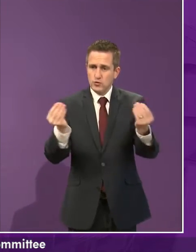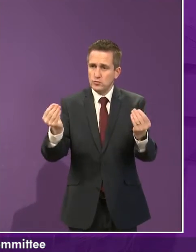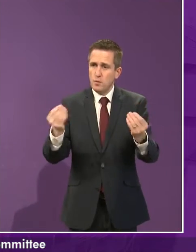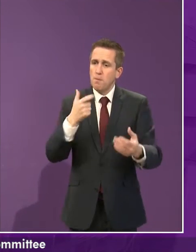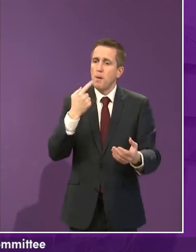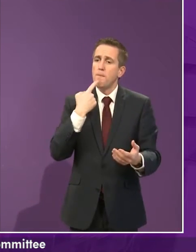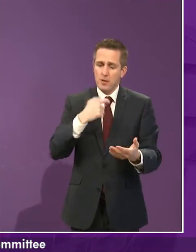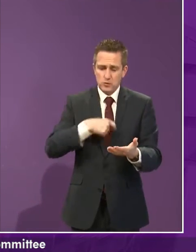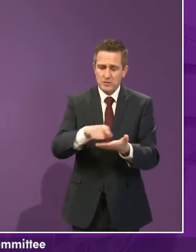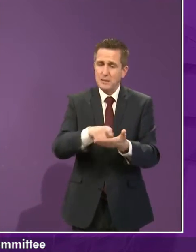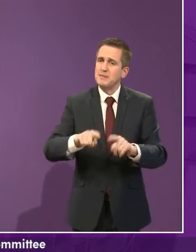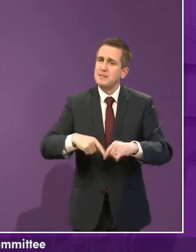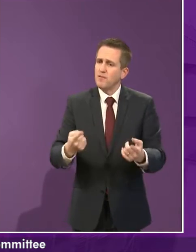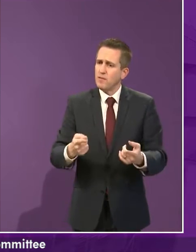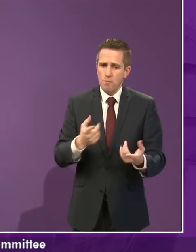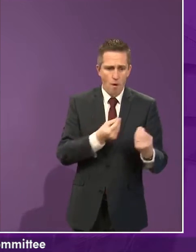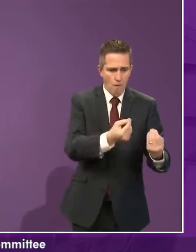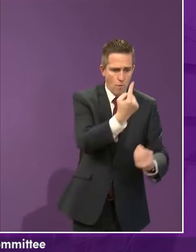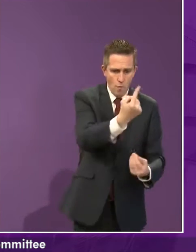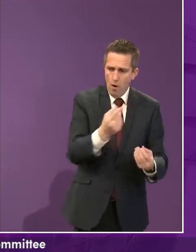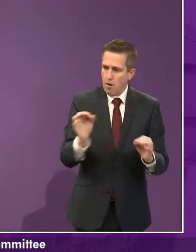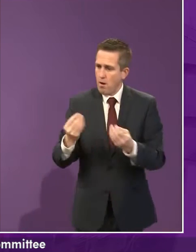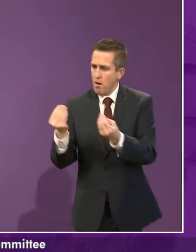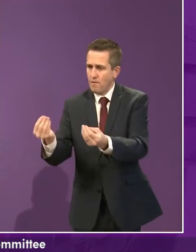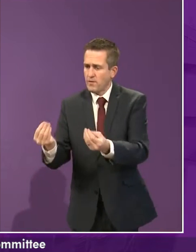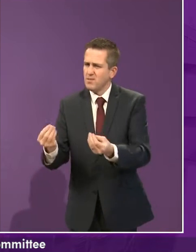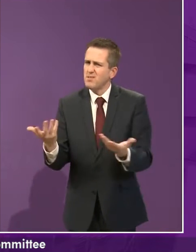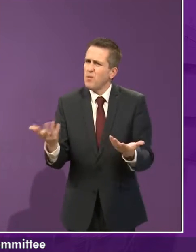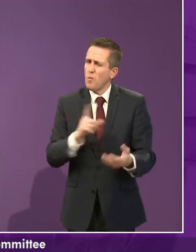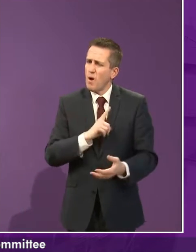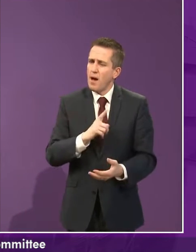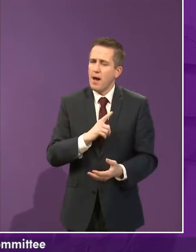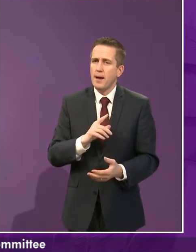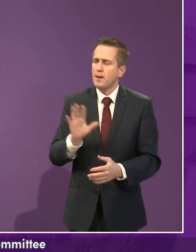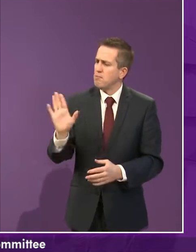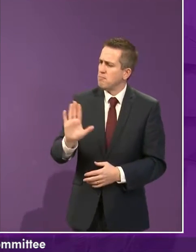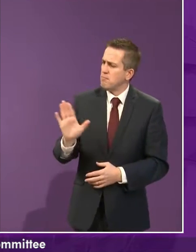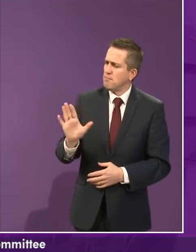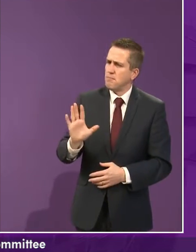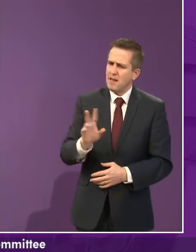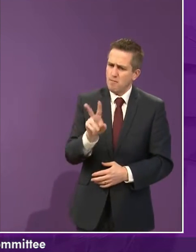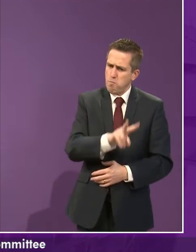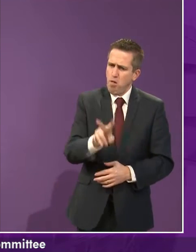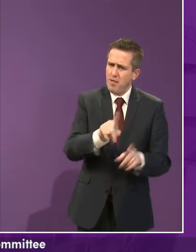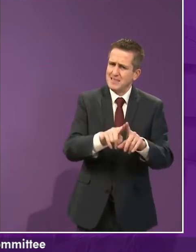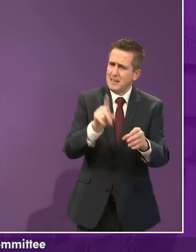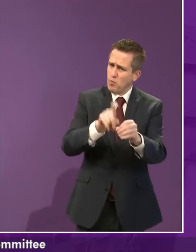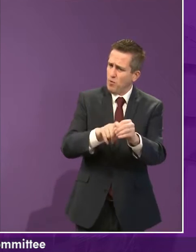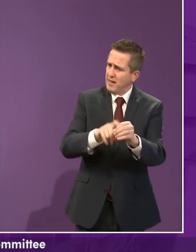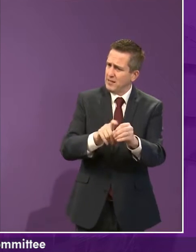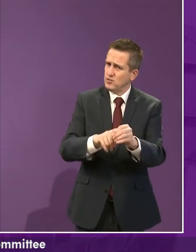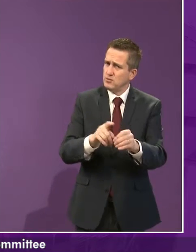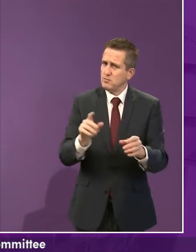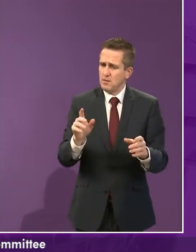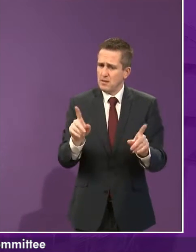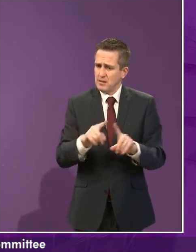applied there? Well, if they have the same qualifications, it's unlikely that 2 different decisions will be made. Oh,